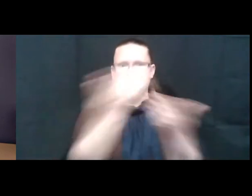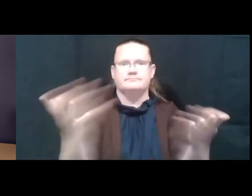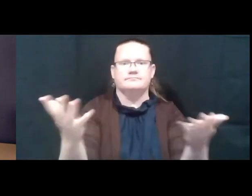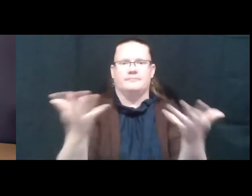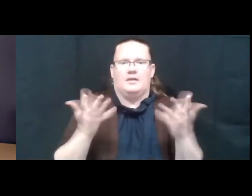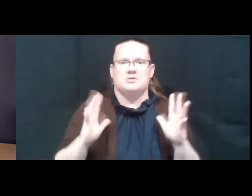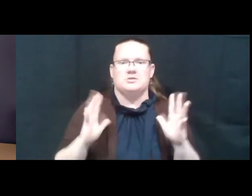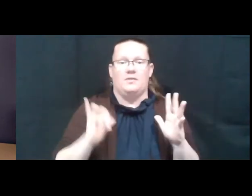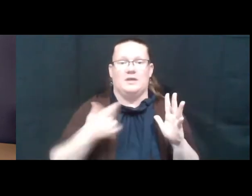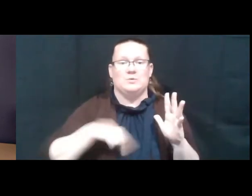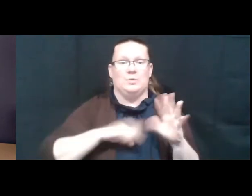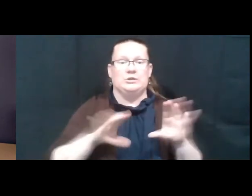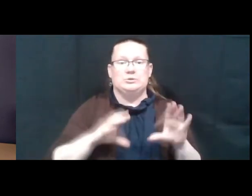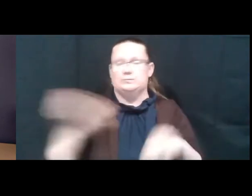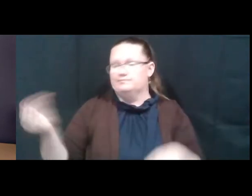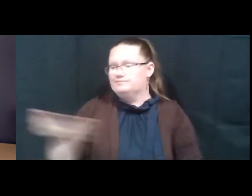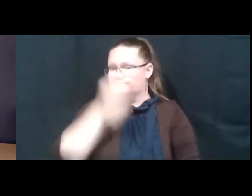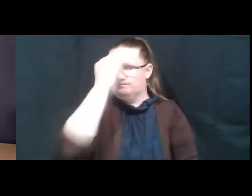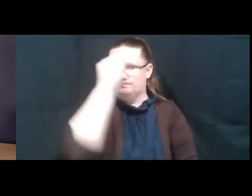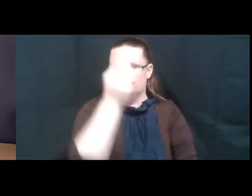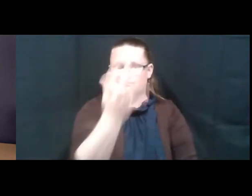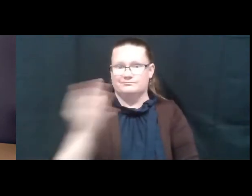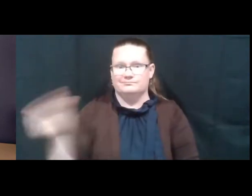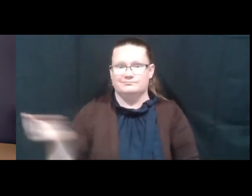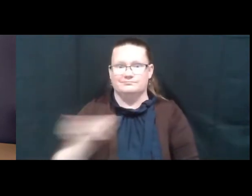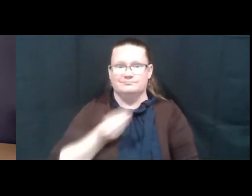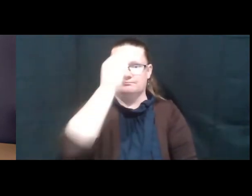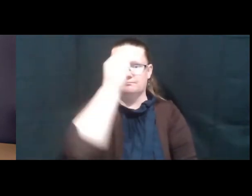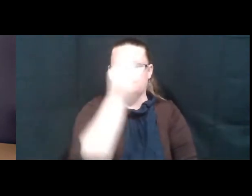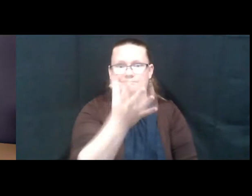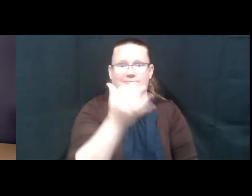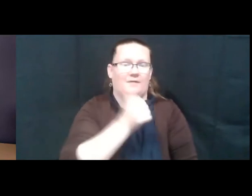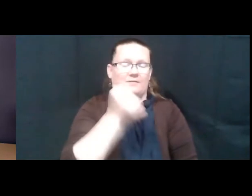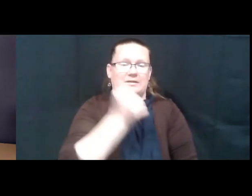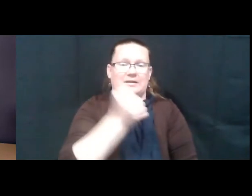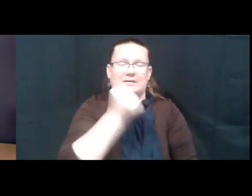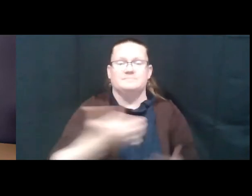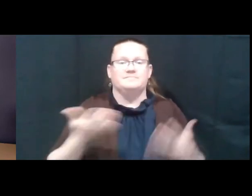we do. It's what we typically do every day. So it's just,